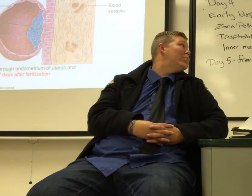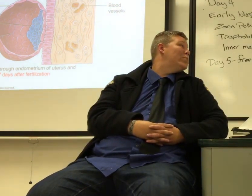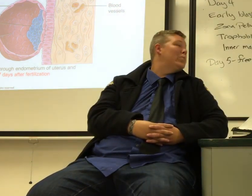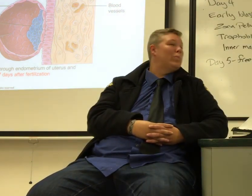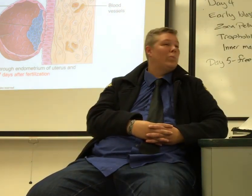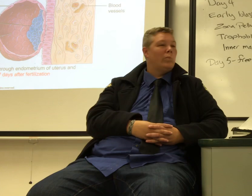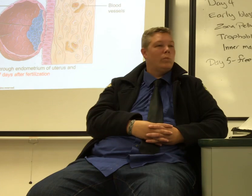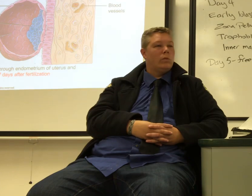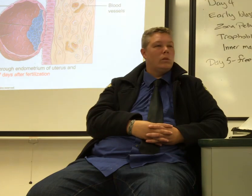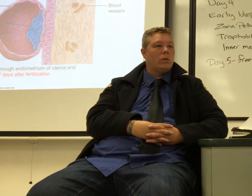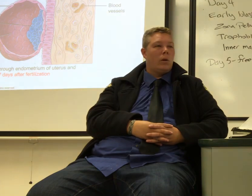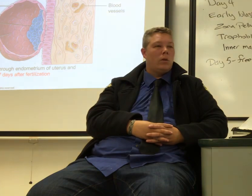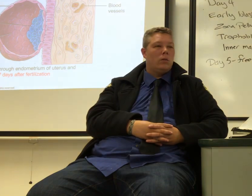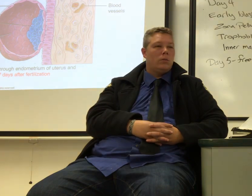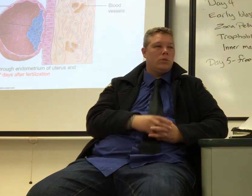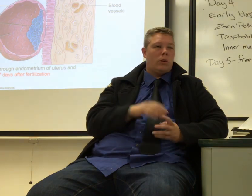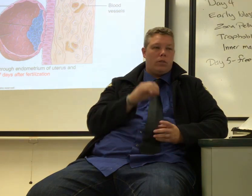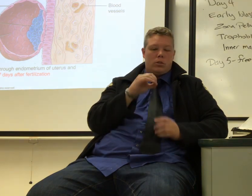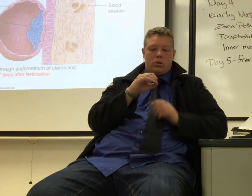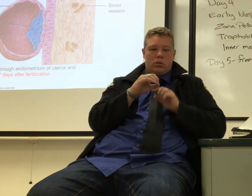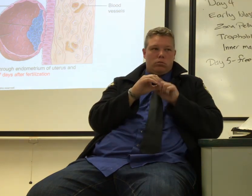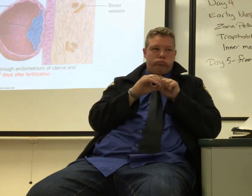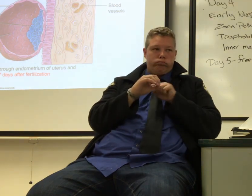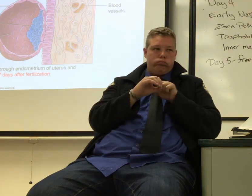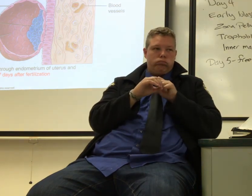inner mast cells